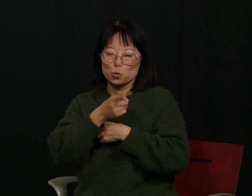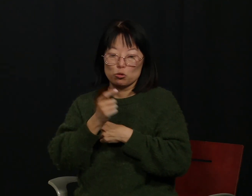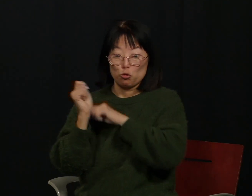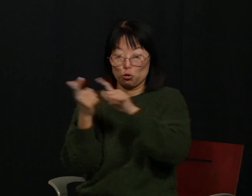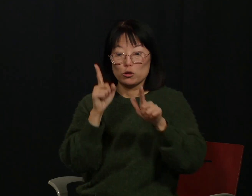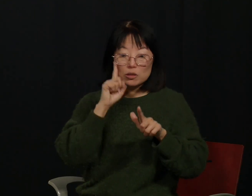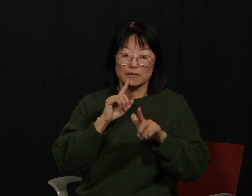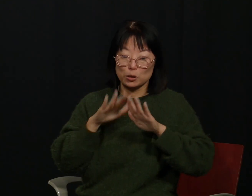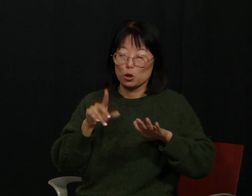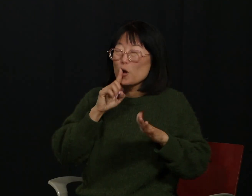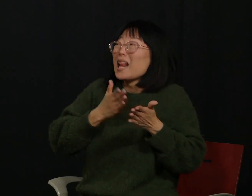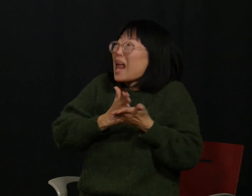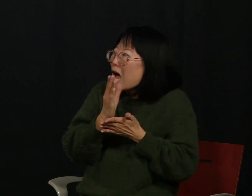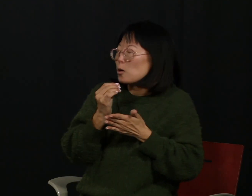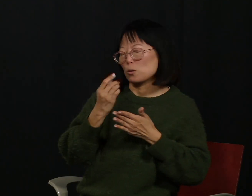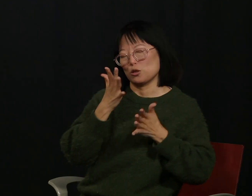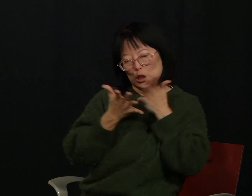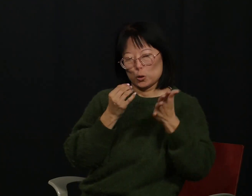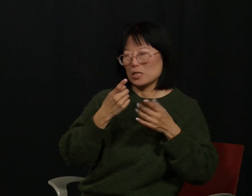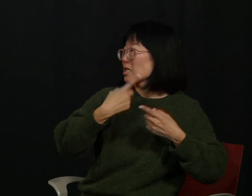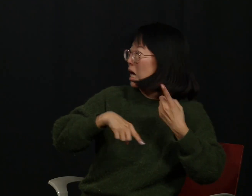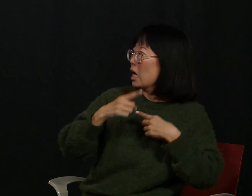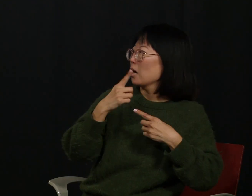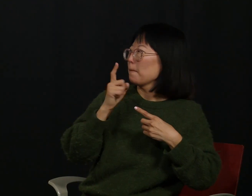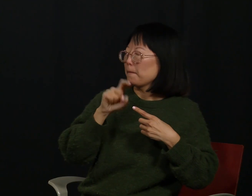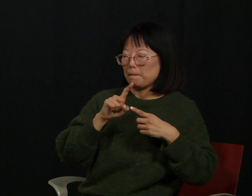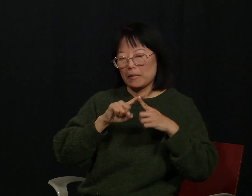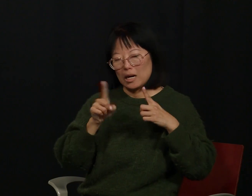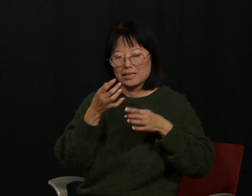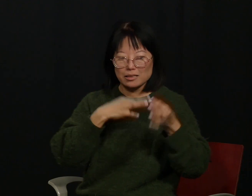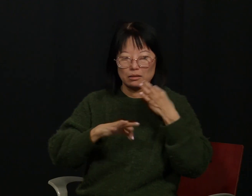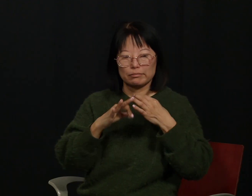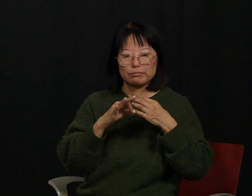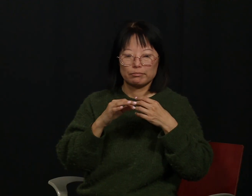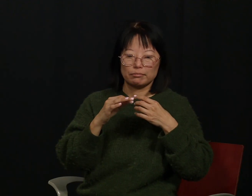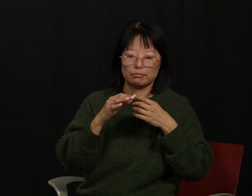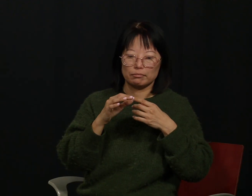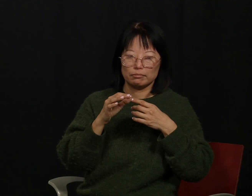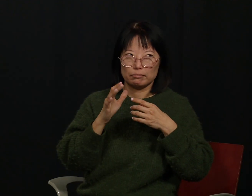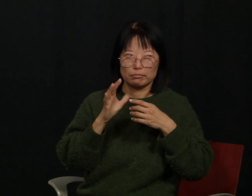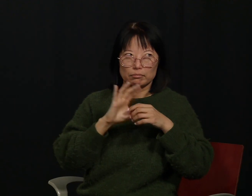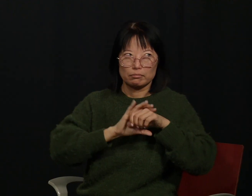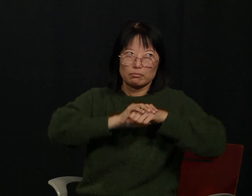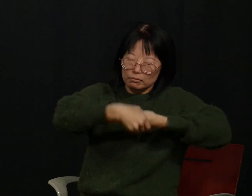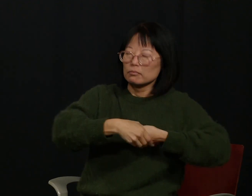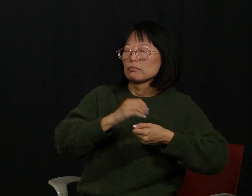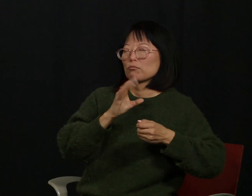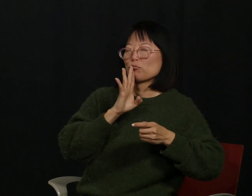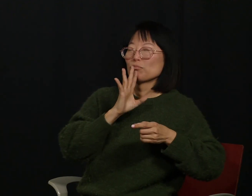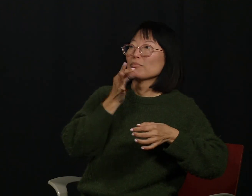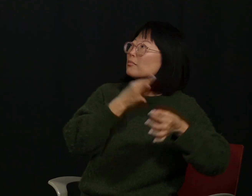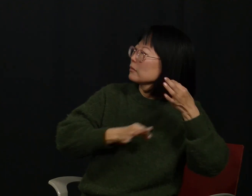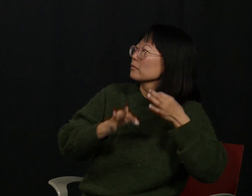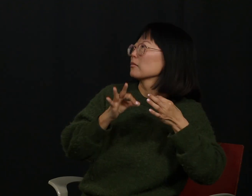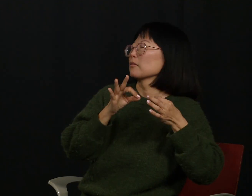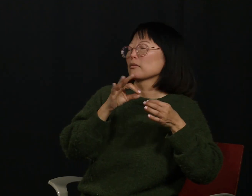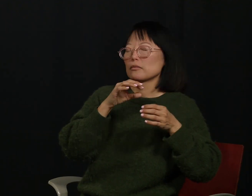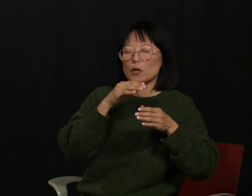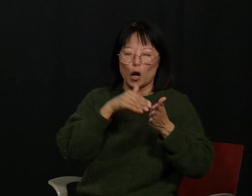true for all deaf children are allowed to gesture or sign. Instead, they are forced to speak instead.